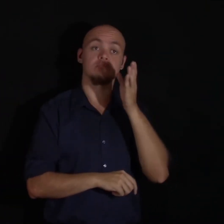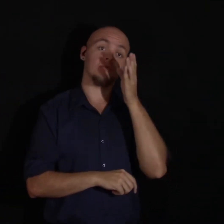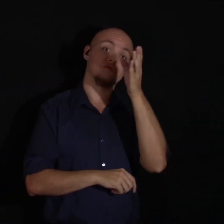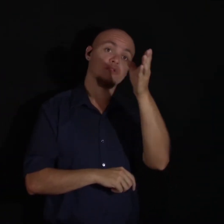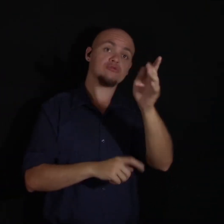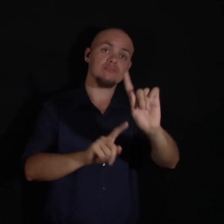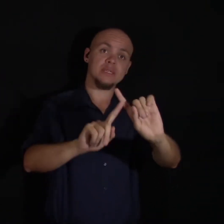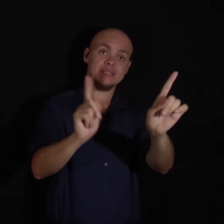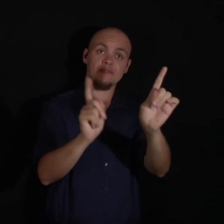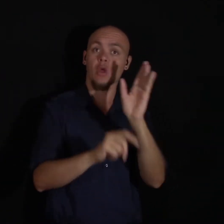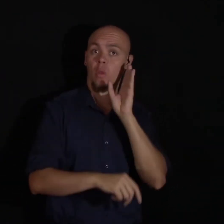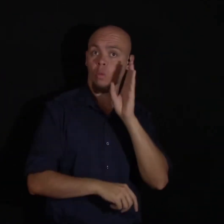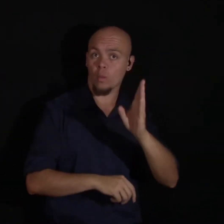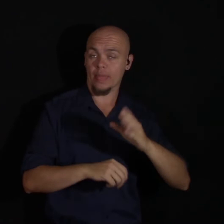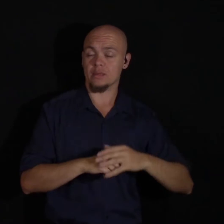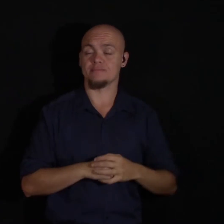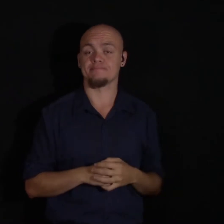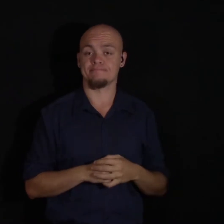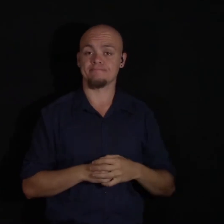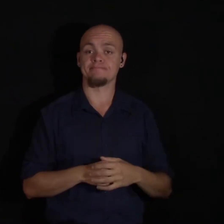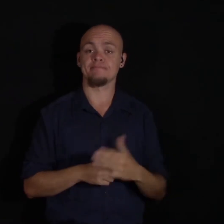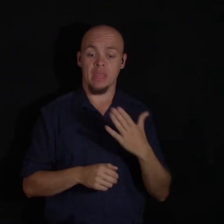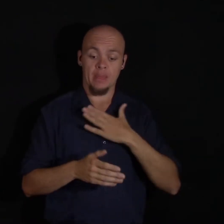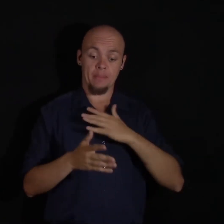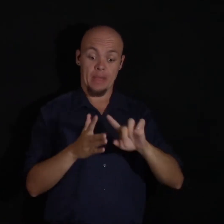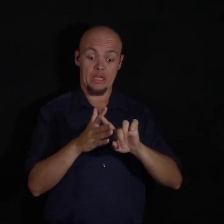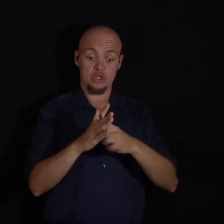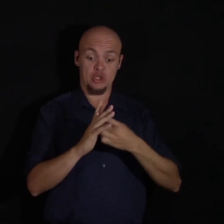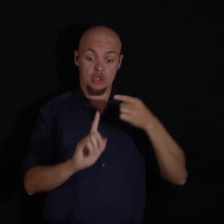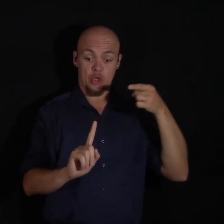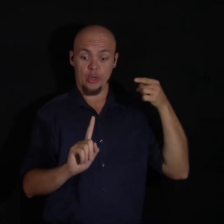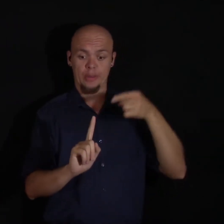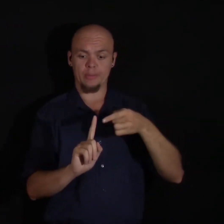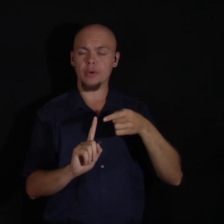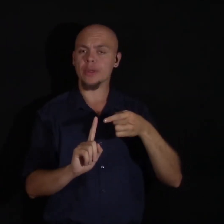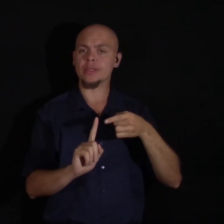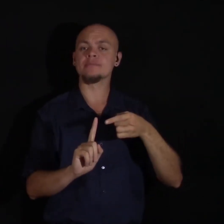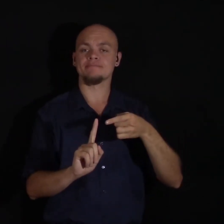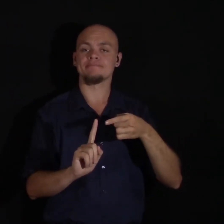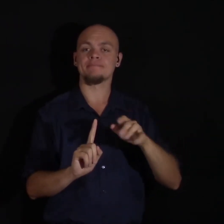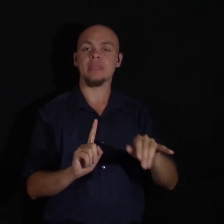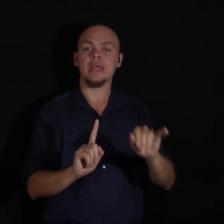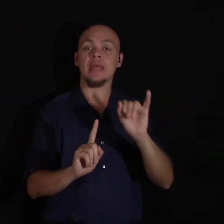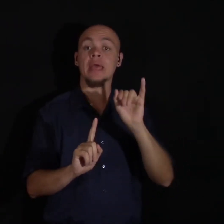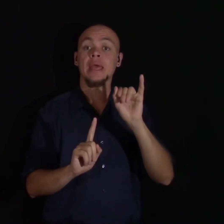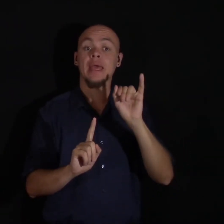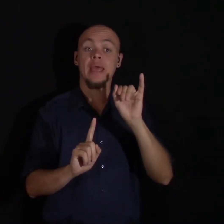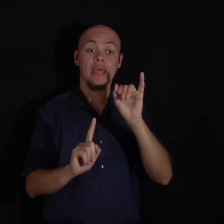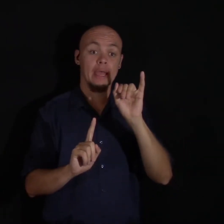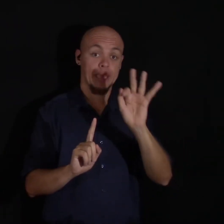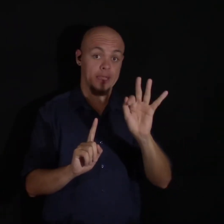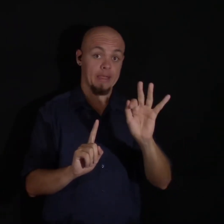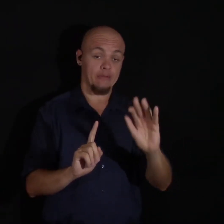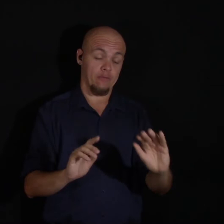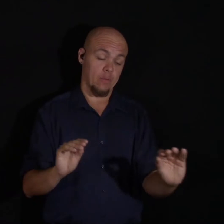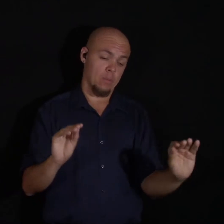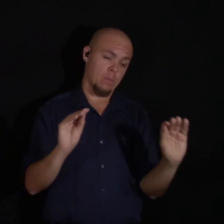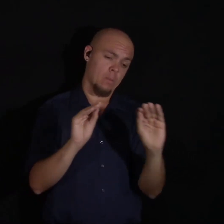future. My starting point, I guess, is that if we move towards a